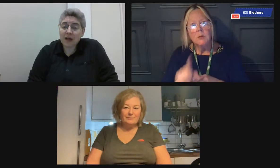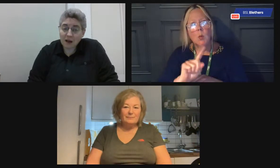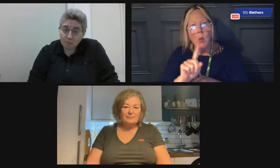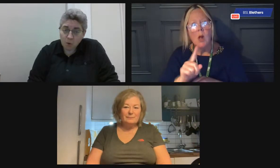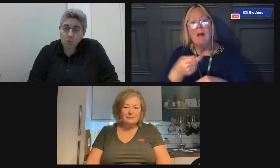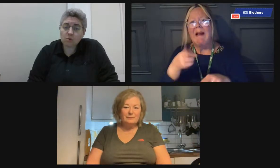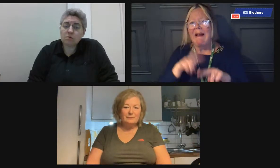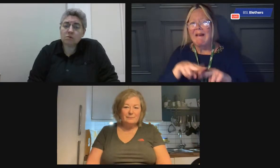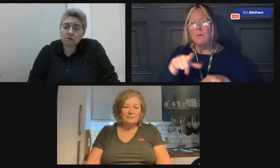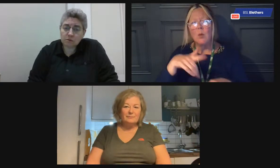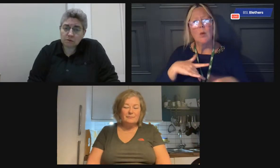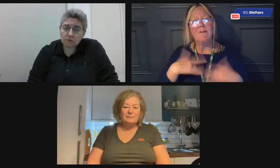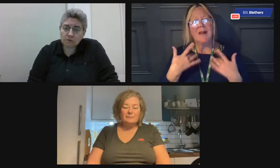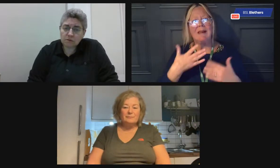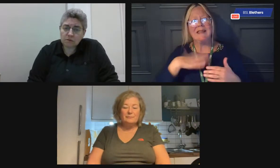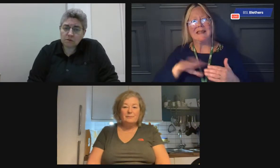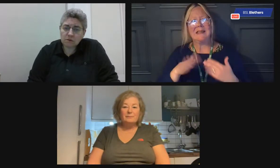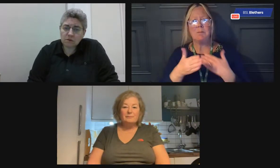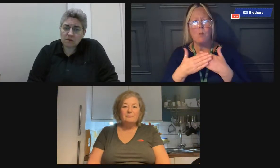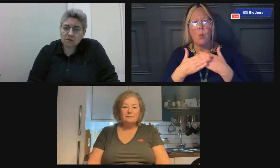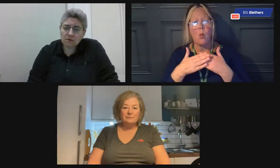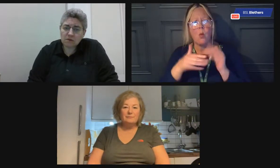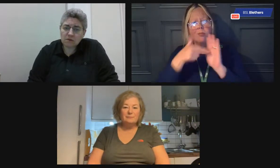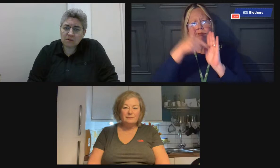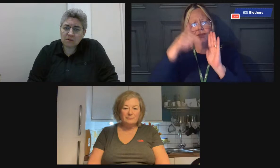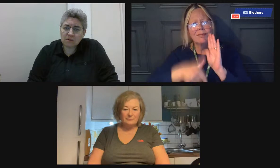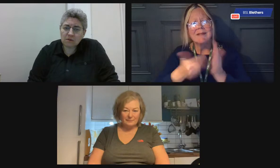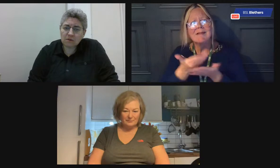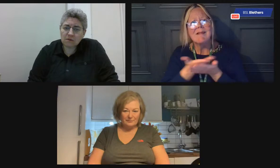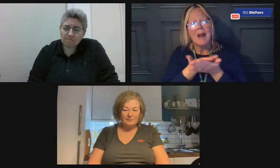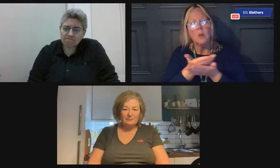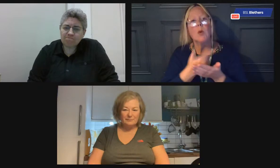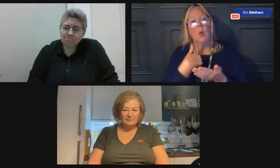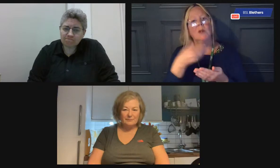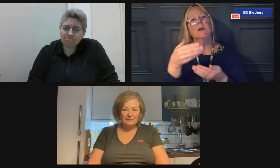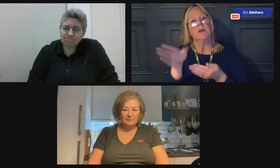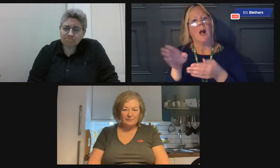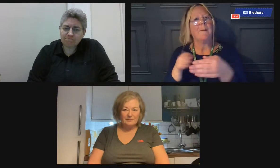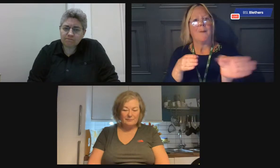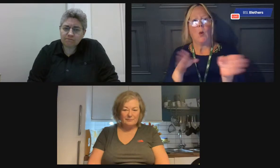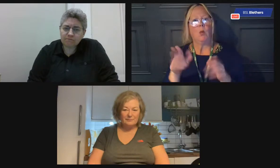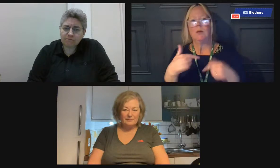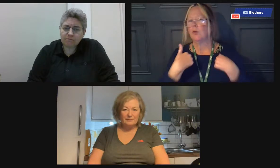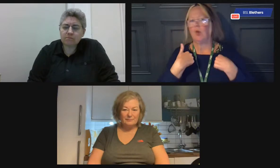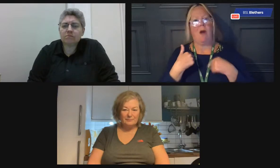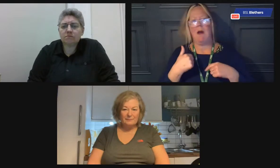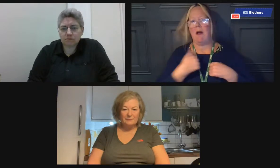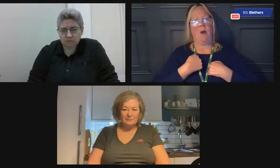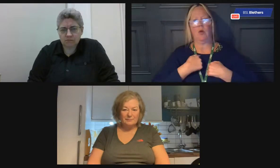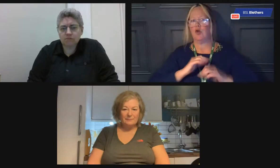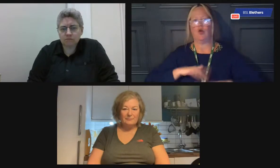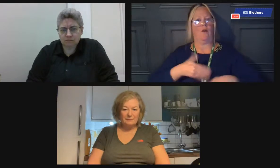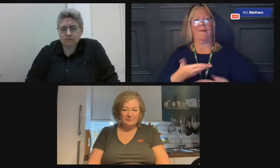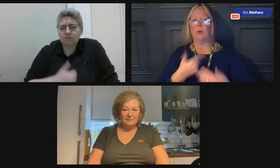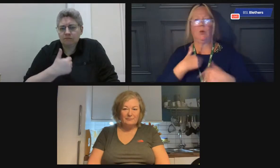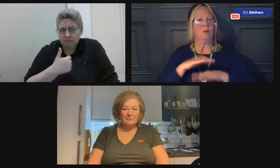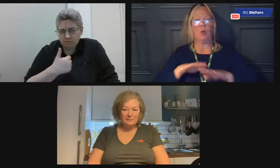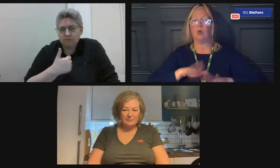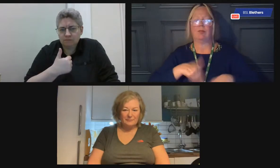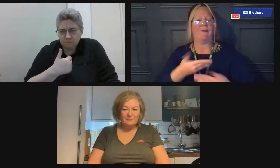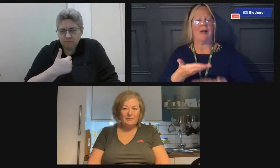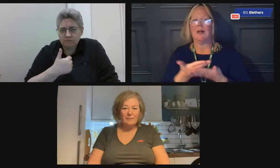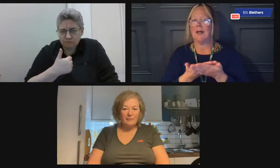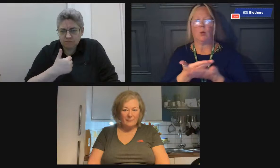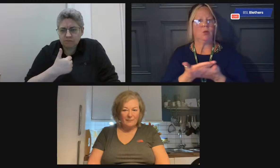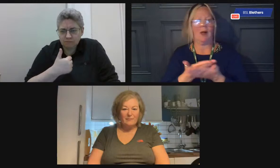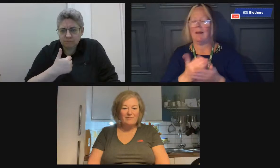information, have a chat, and we will signpost you to those experts who have more in-depth knowledge and are able to give you more